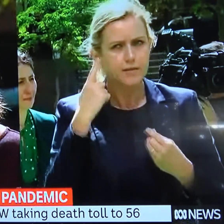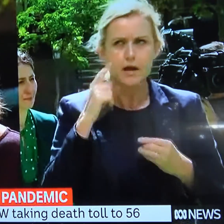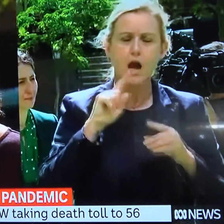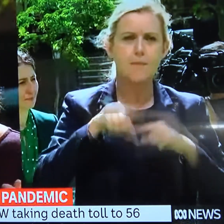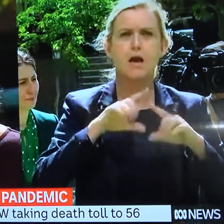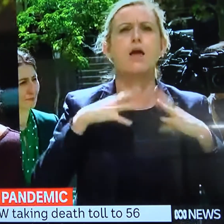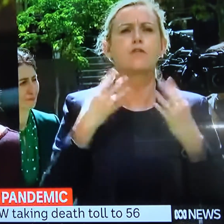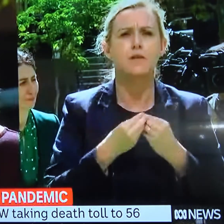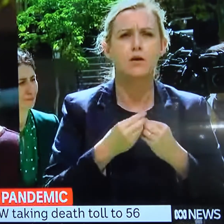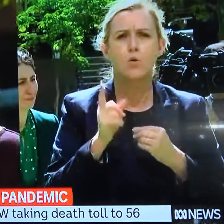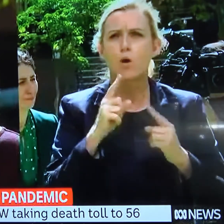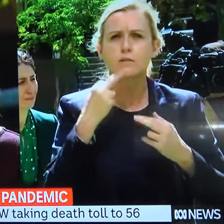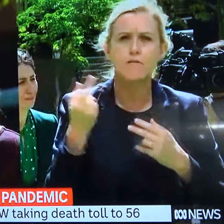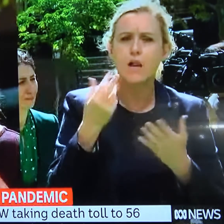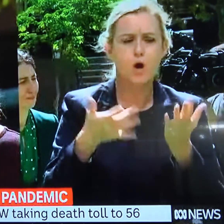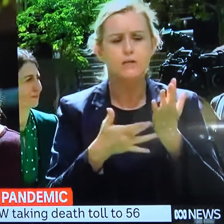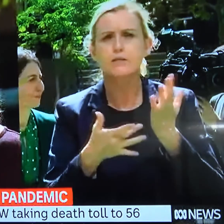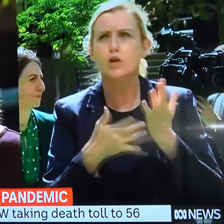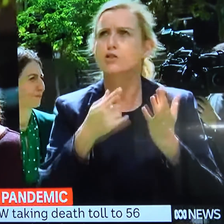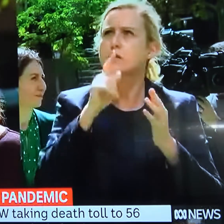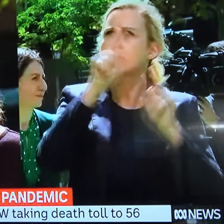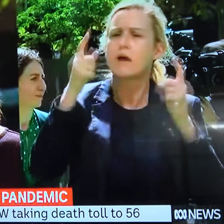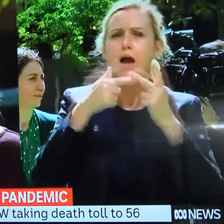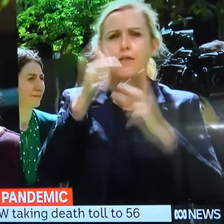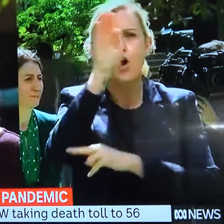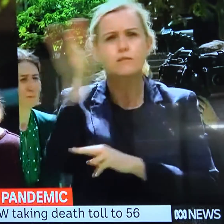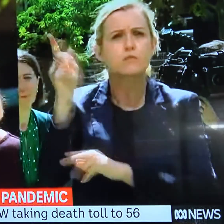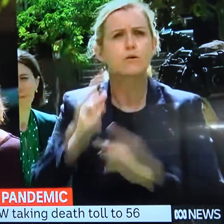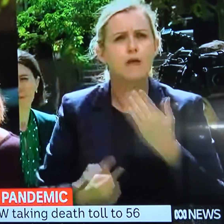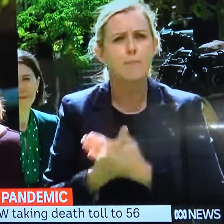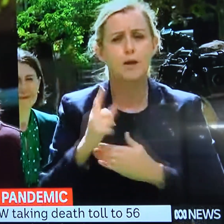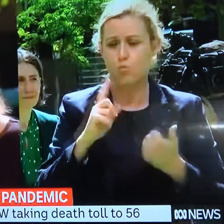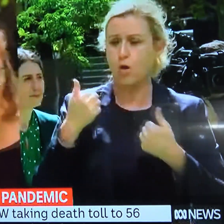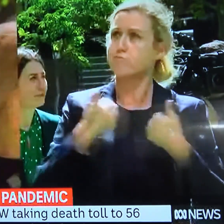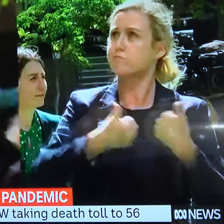other technology is available and what is in place in other countries and what's worked well.